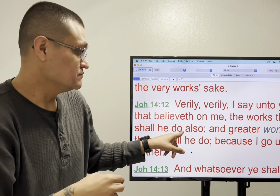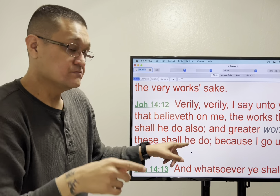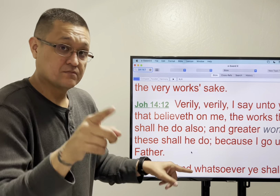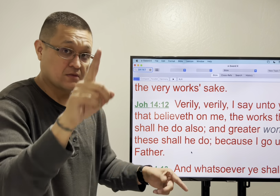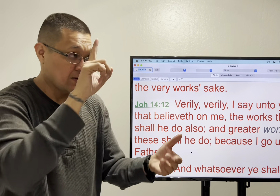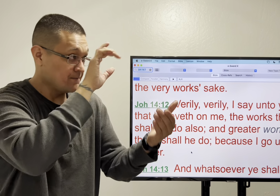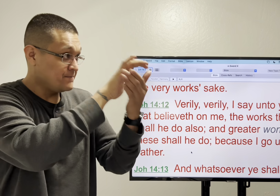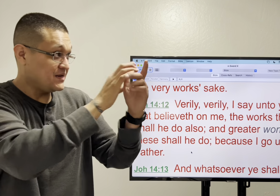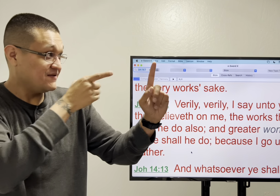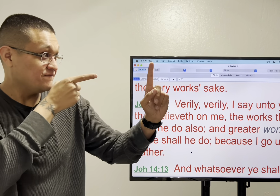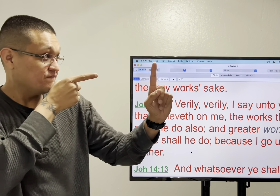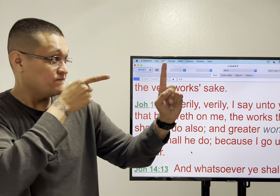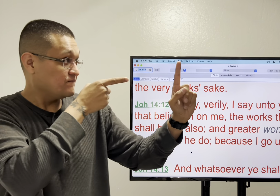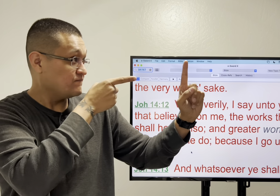also.